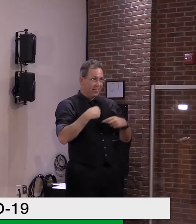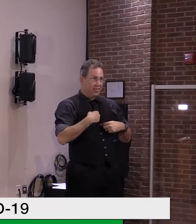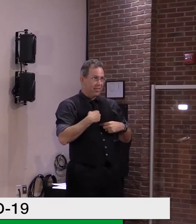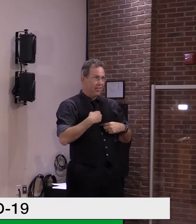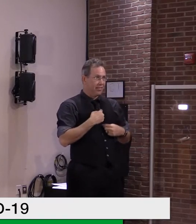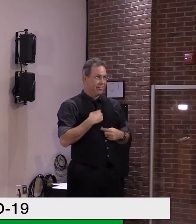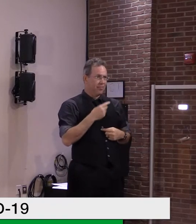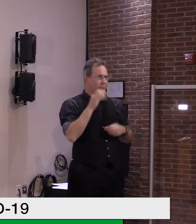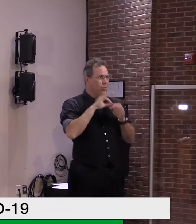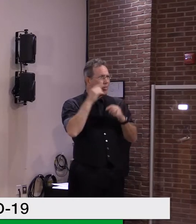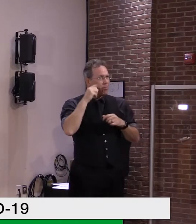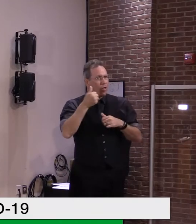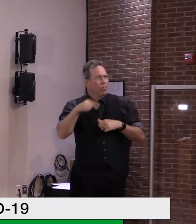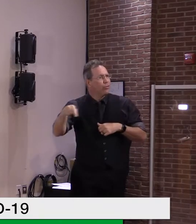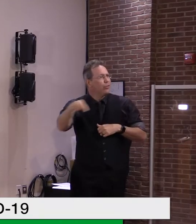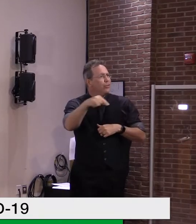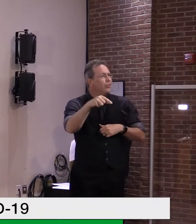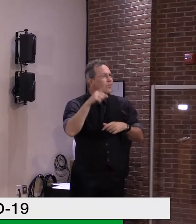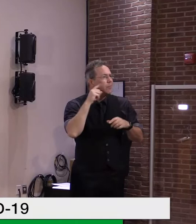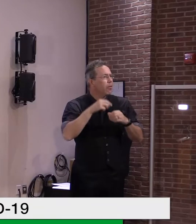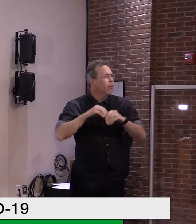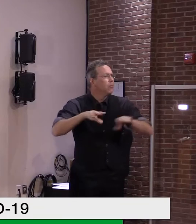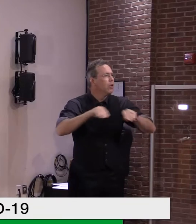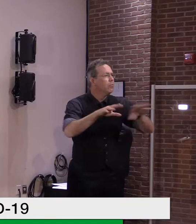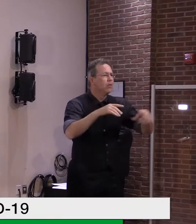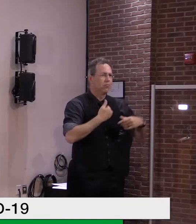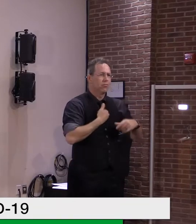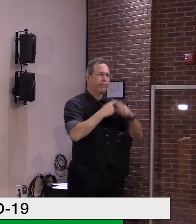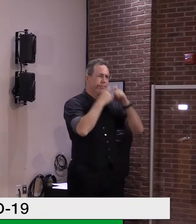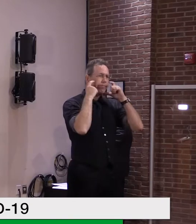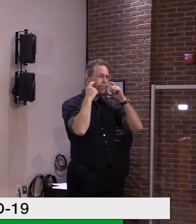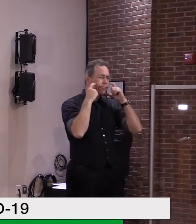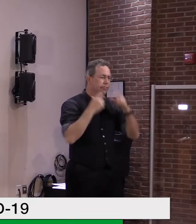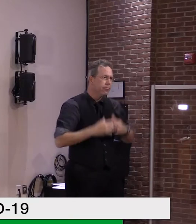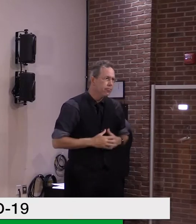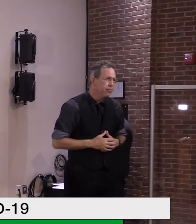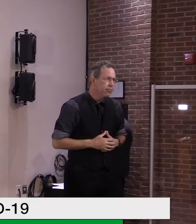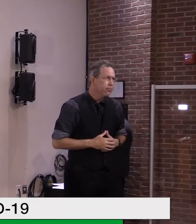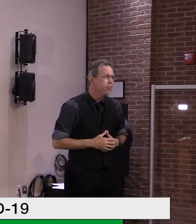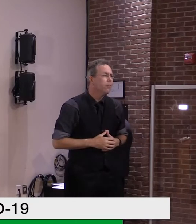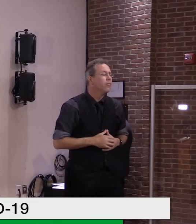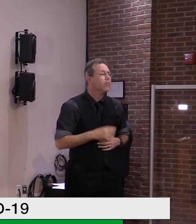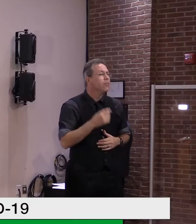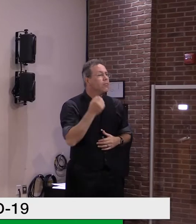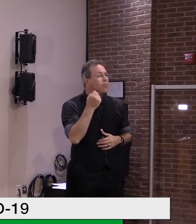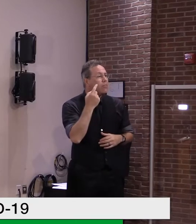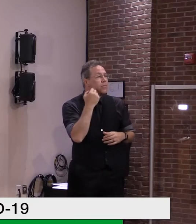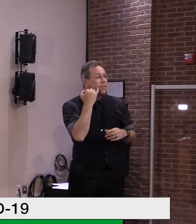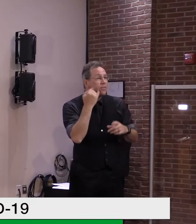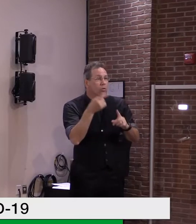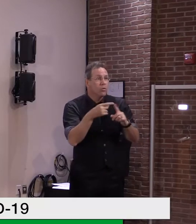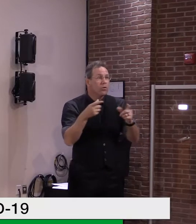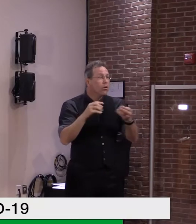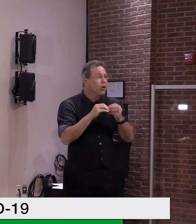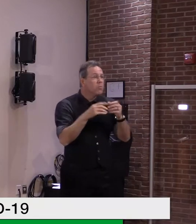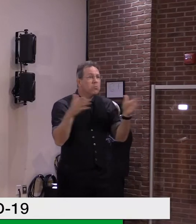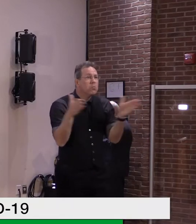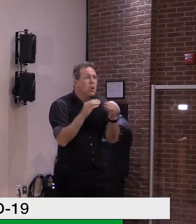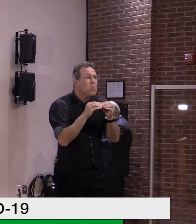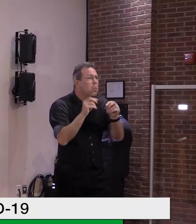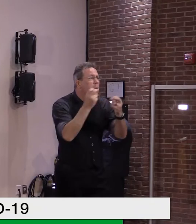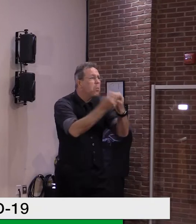protection overall will be if we continue to have such small case numbers, we will have very little virus in our